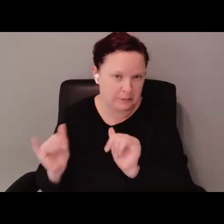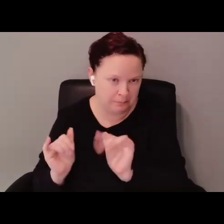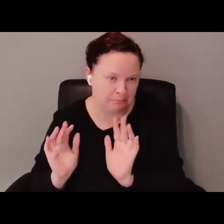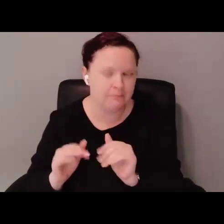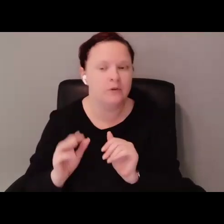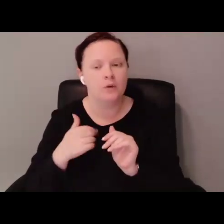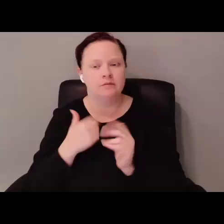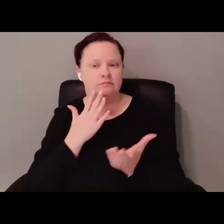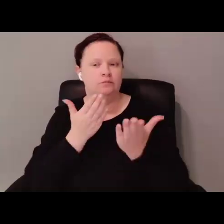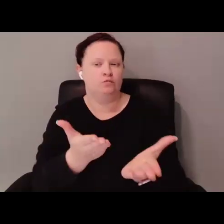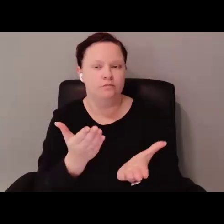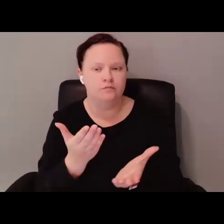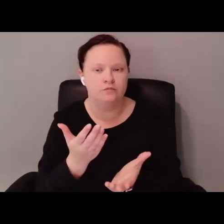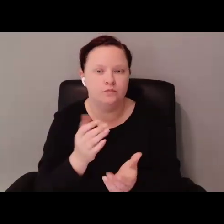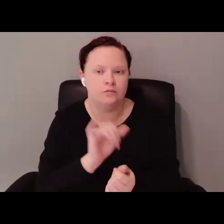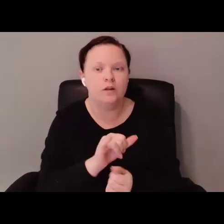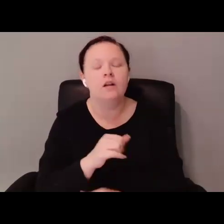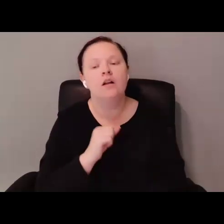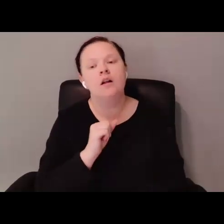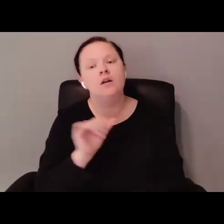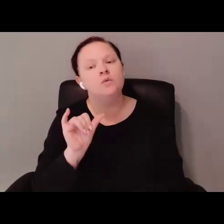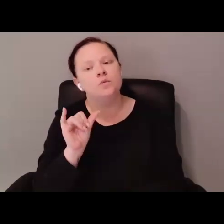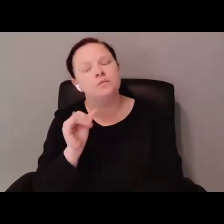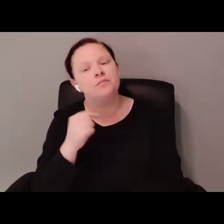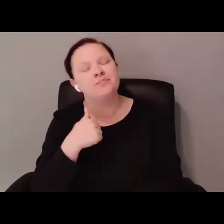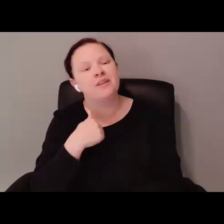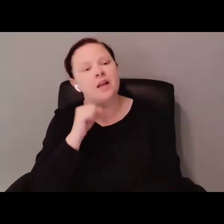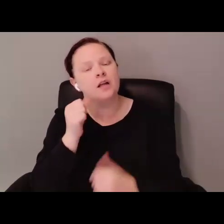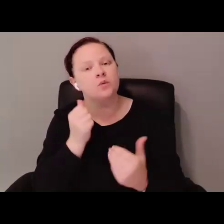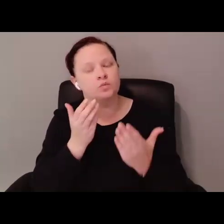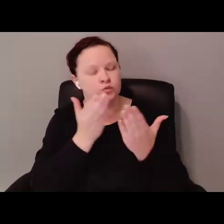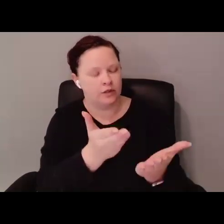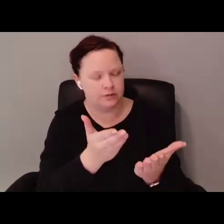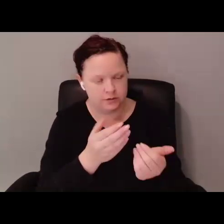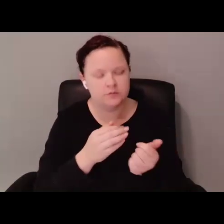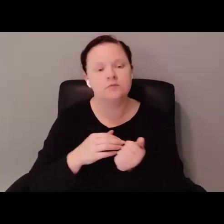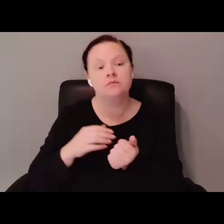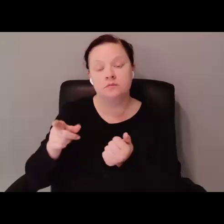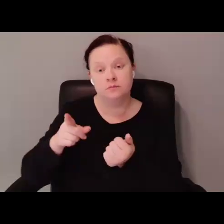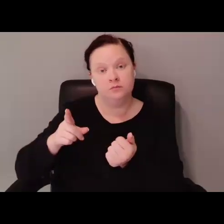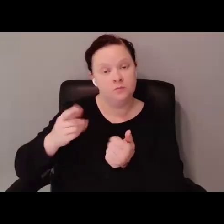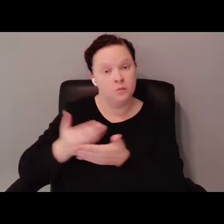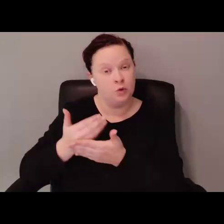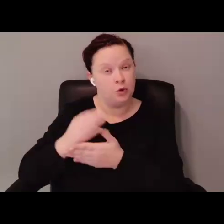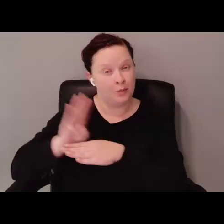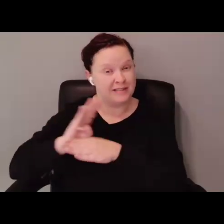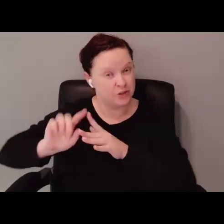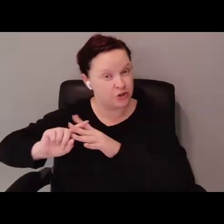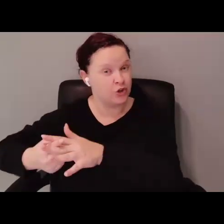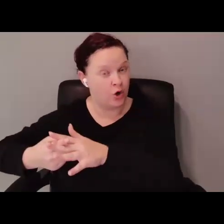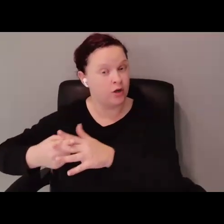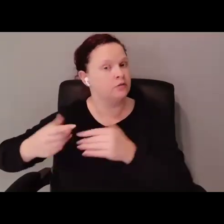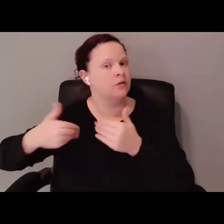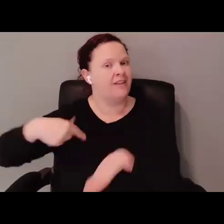I just really recommend that. I also don't recommend going into a new business in debt.